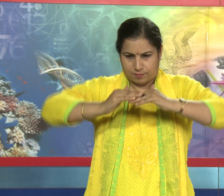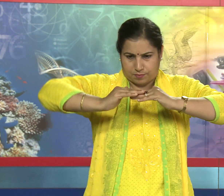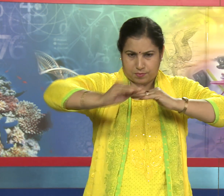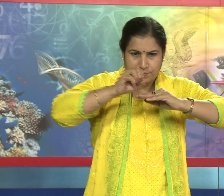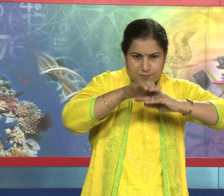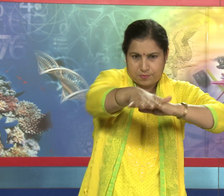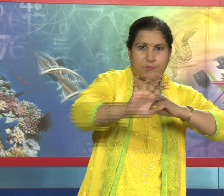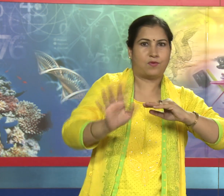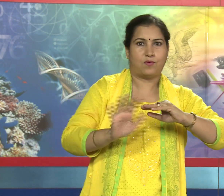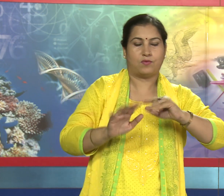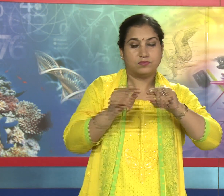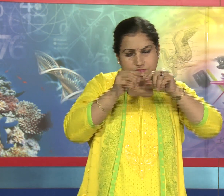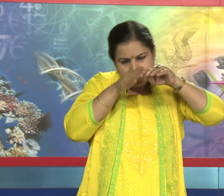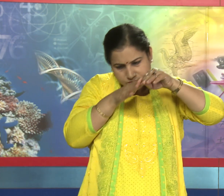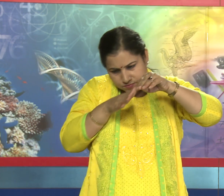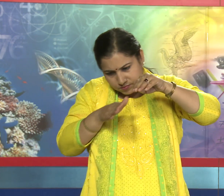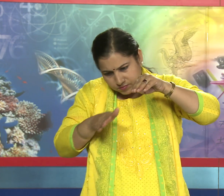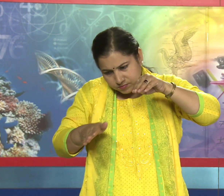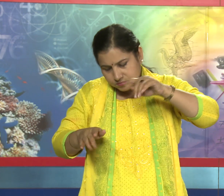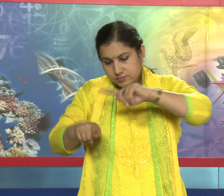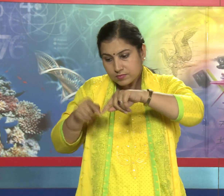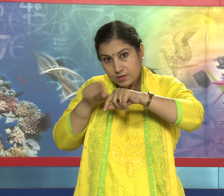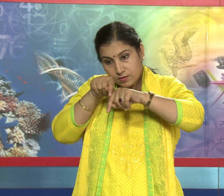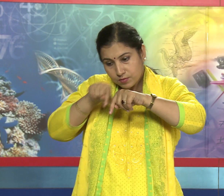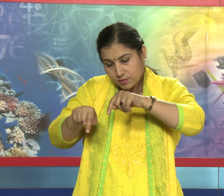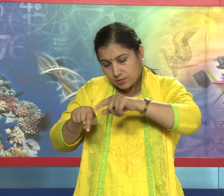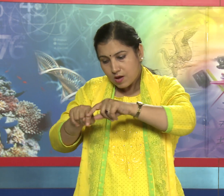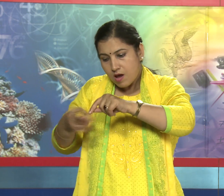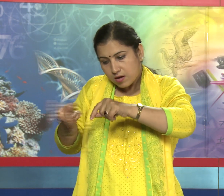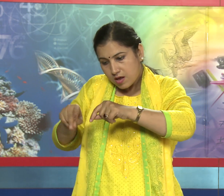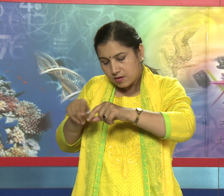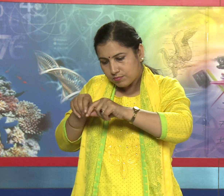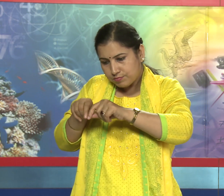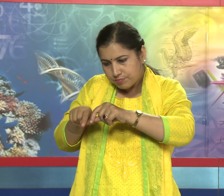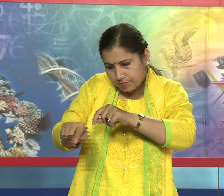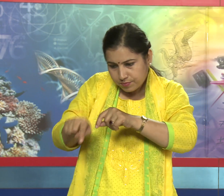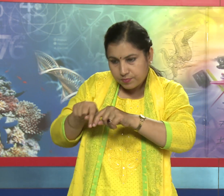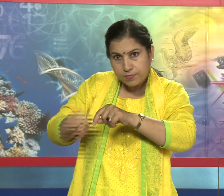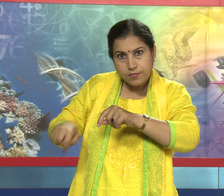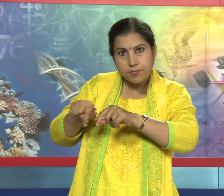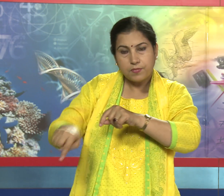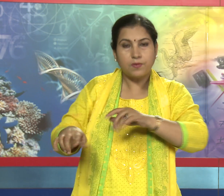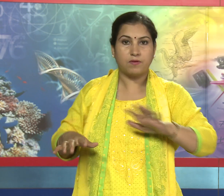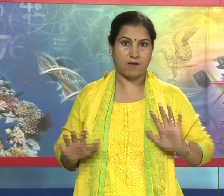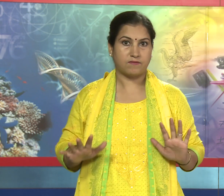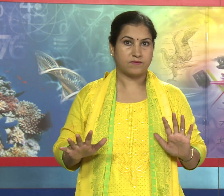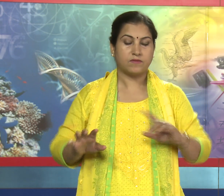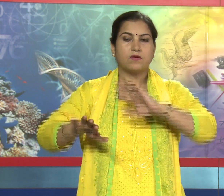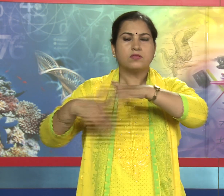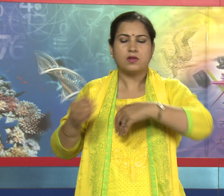These narrow channels then join another channel, maybe little wider, or drain